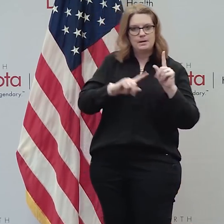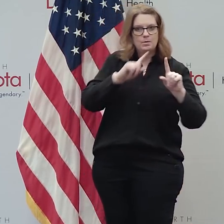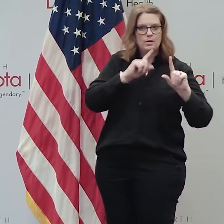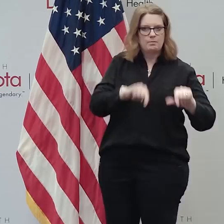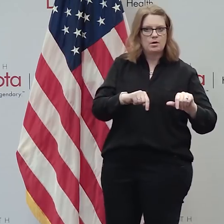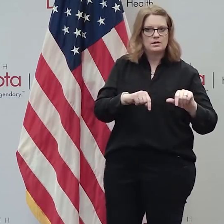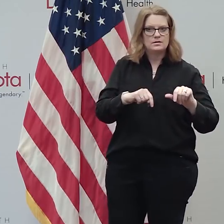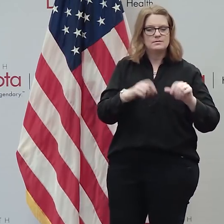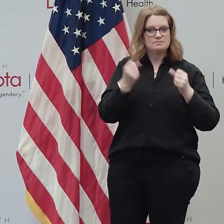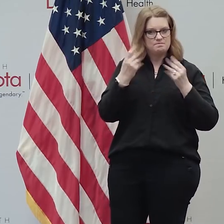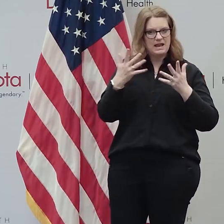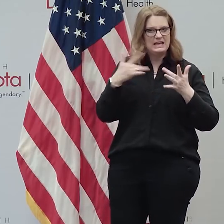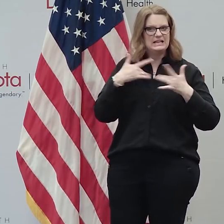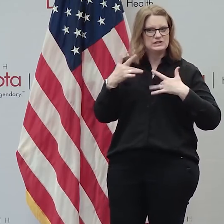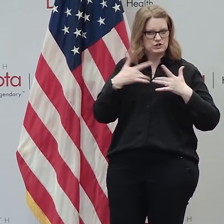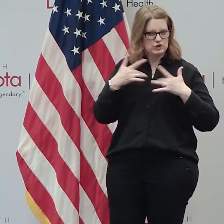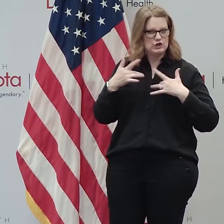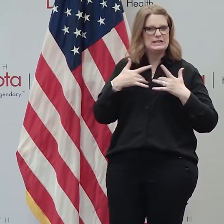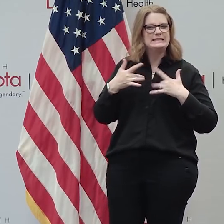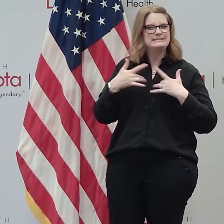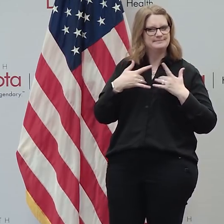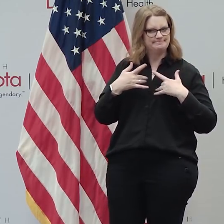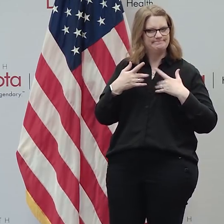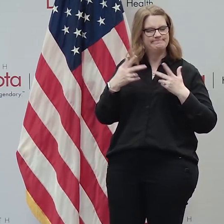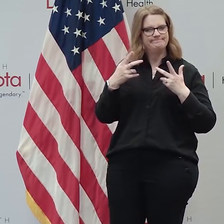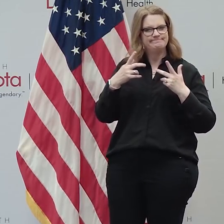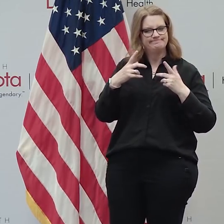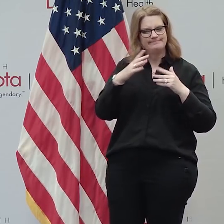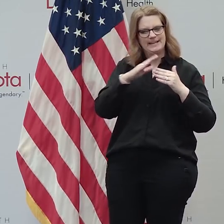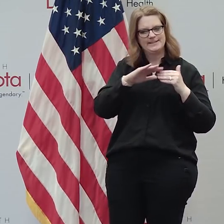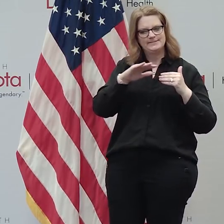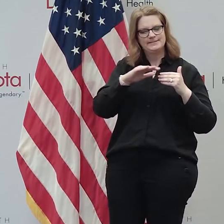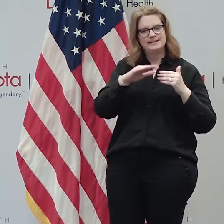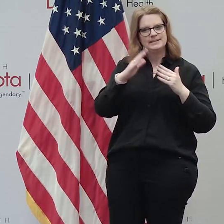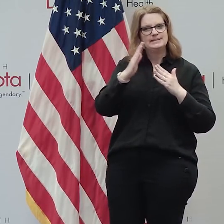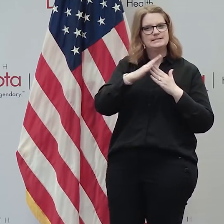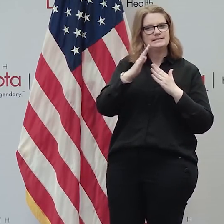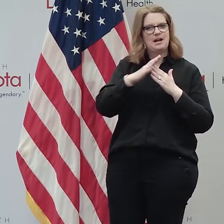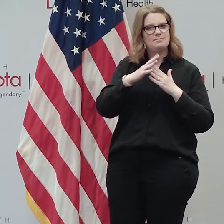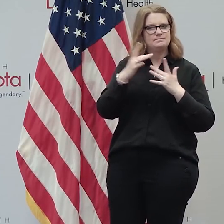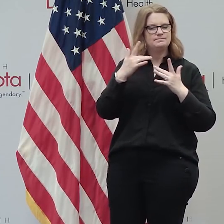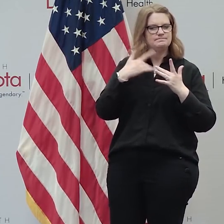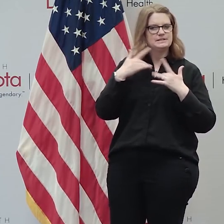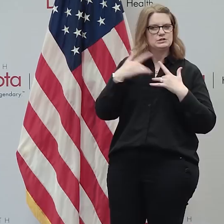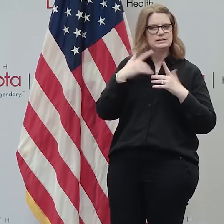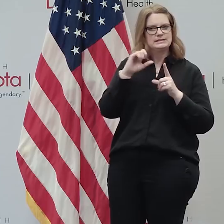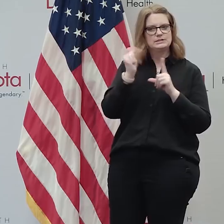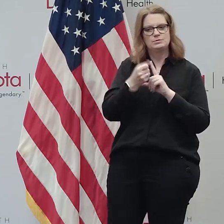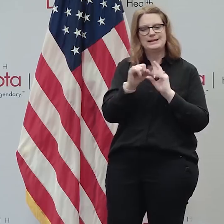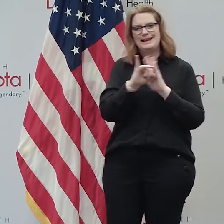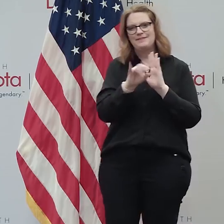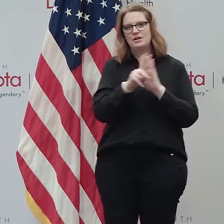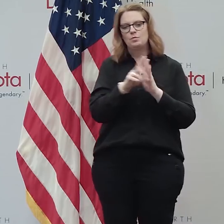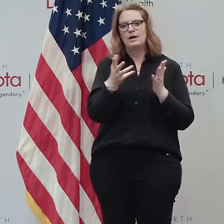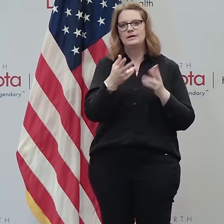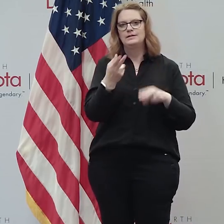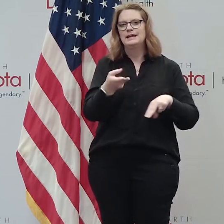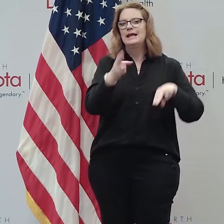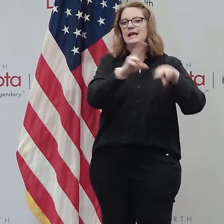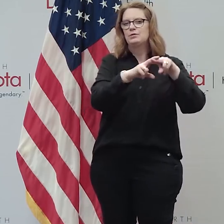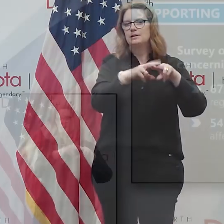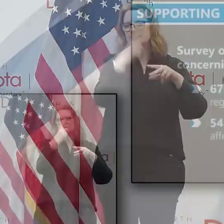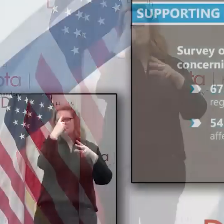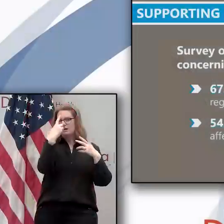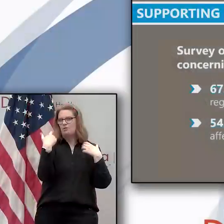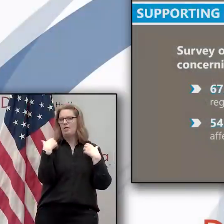reported a number of concerning trends. Since March 15, top concerning situation was identified as increased mental